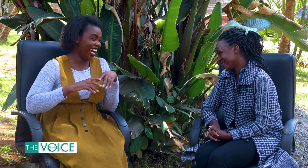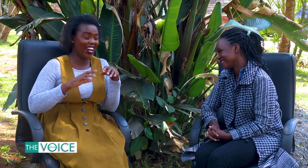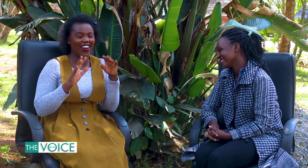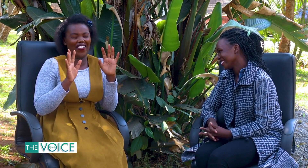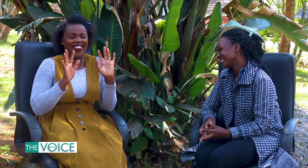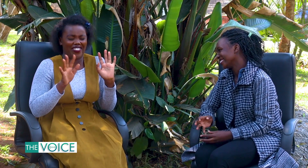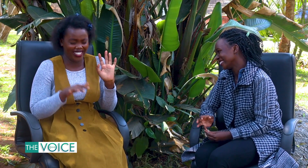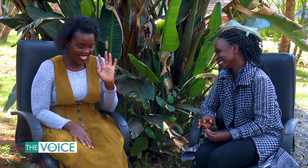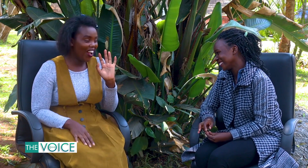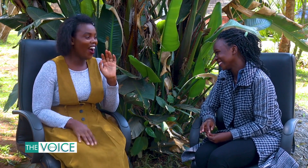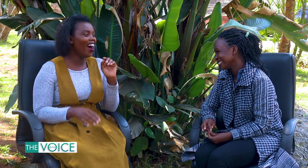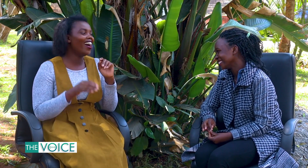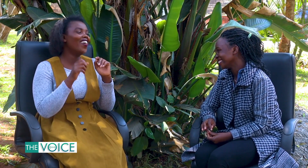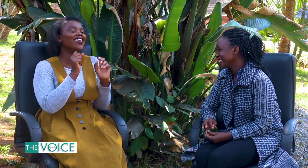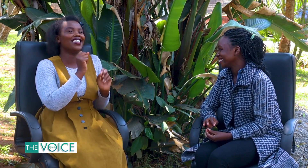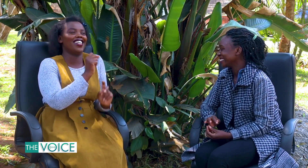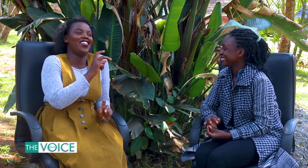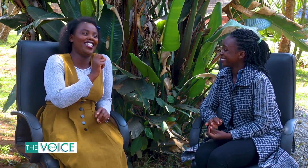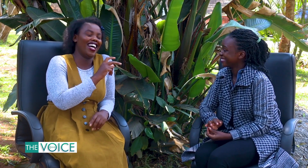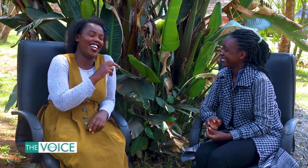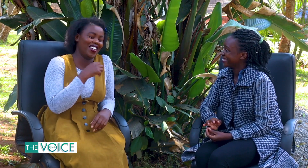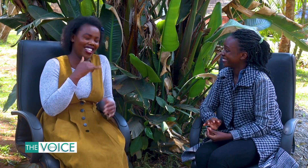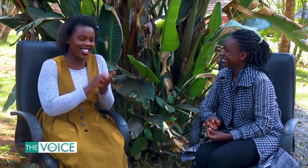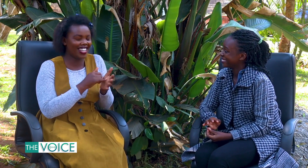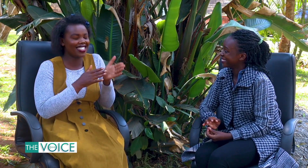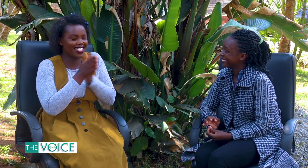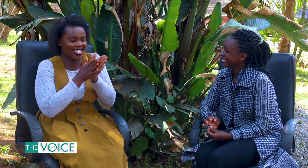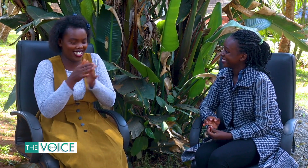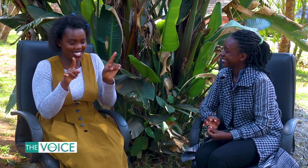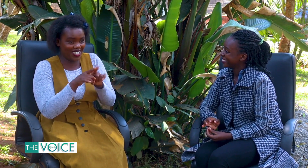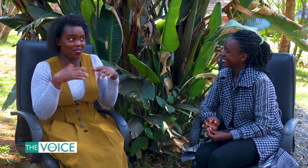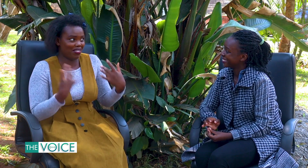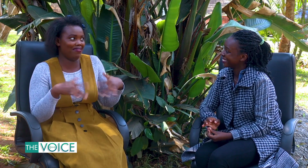interactions. Okay, that is a very interesting story to share.